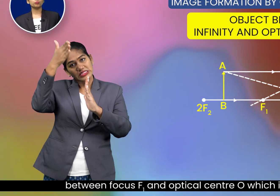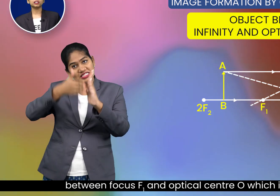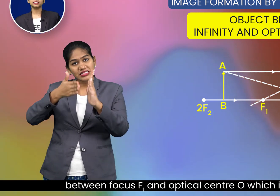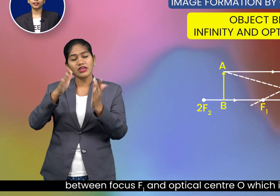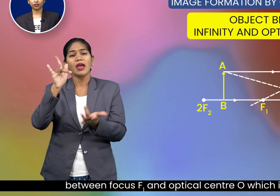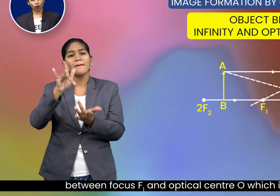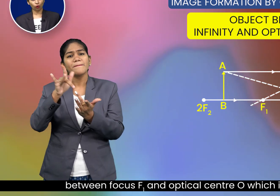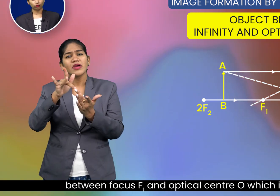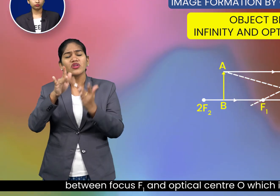optical center O.